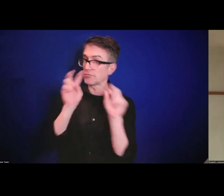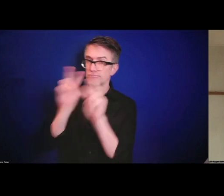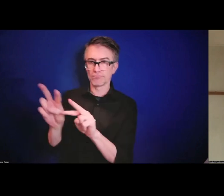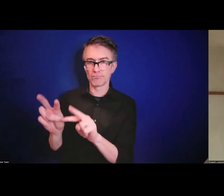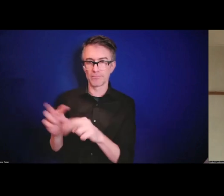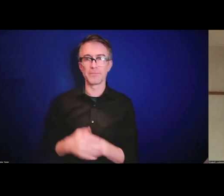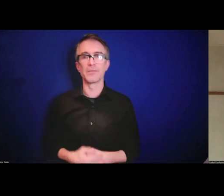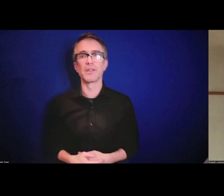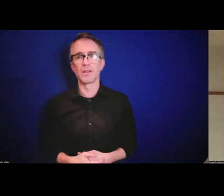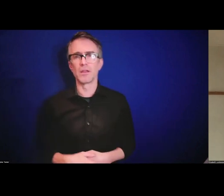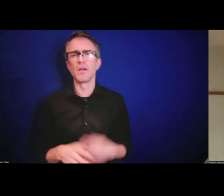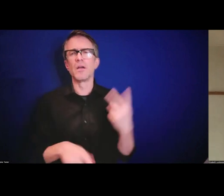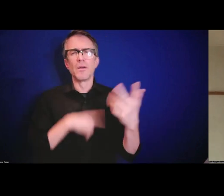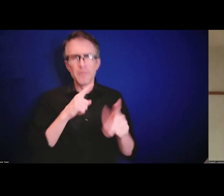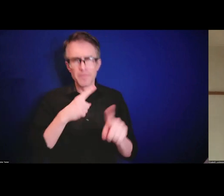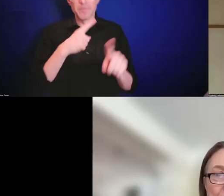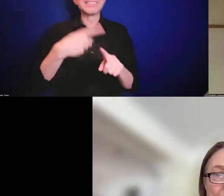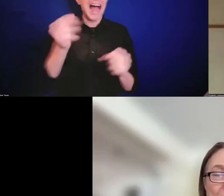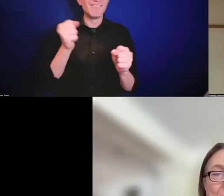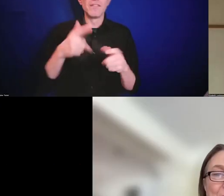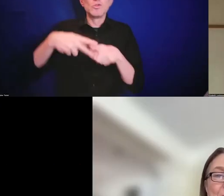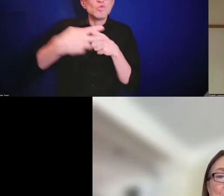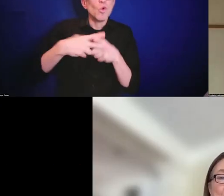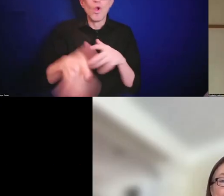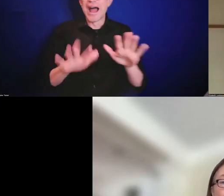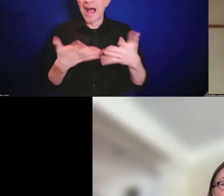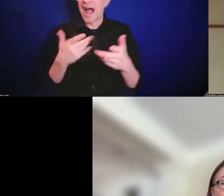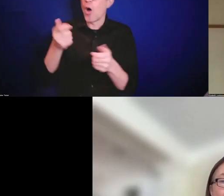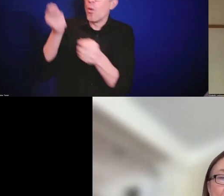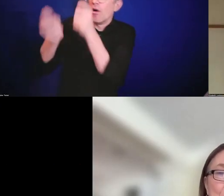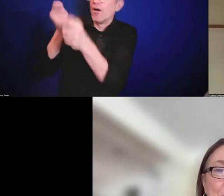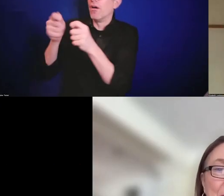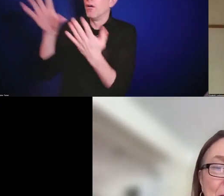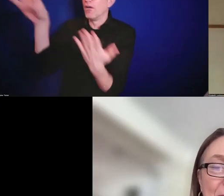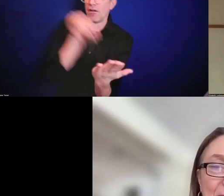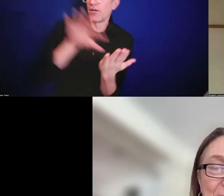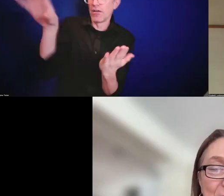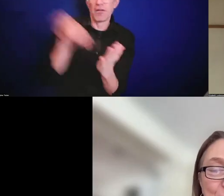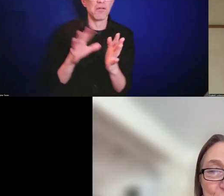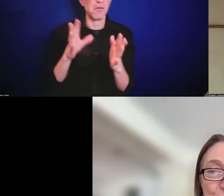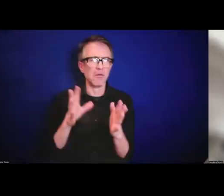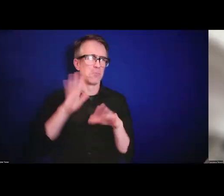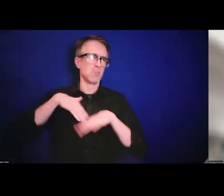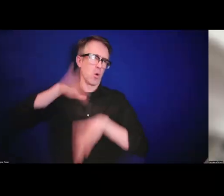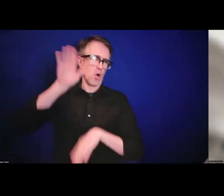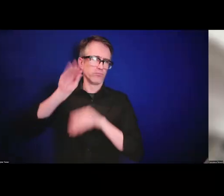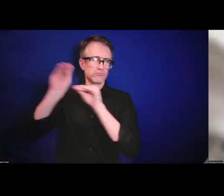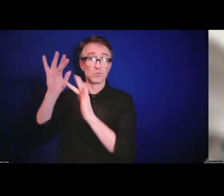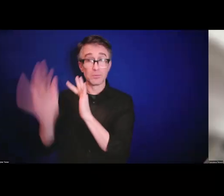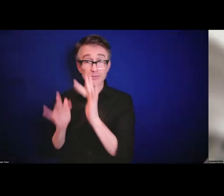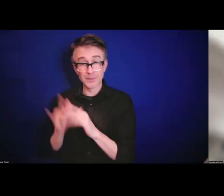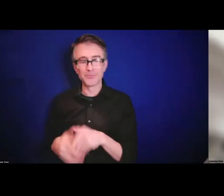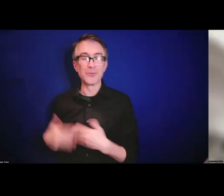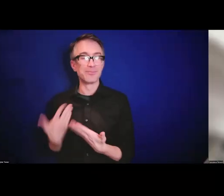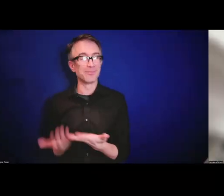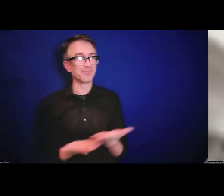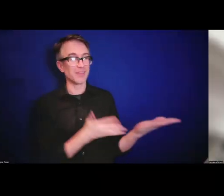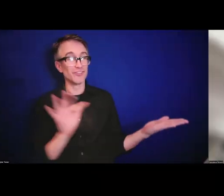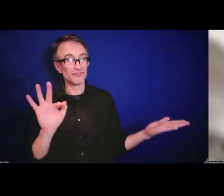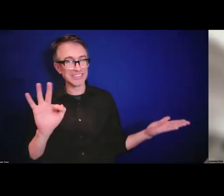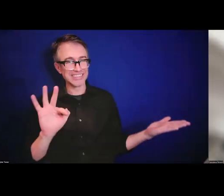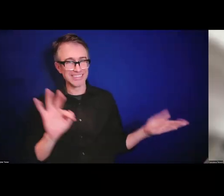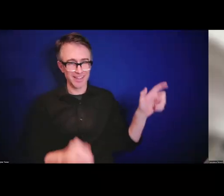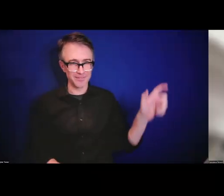know if you have any questions. Thank you so much, Elizabeth. And of course, you'll have a chance to